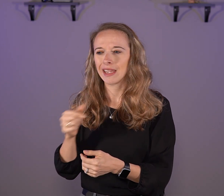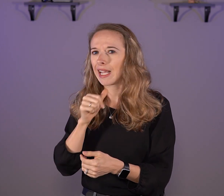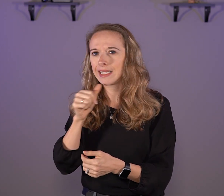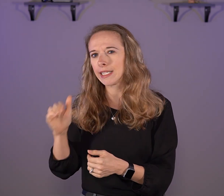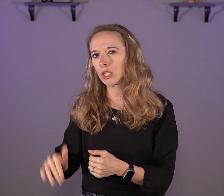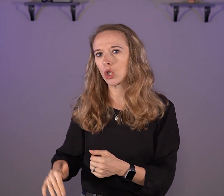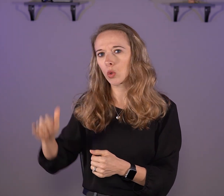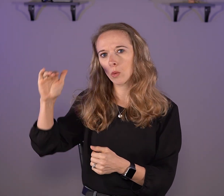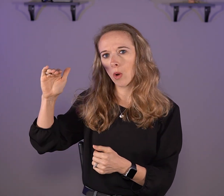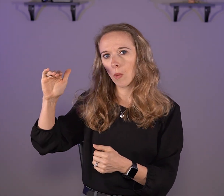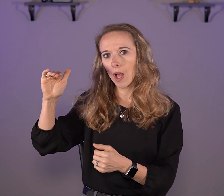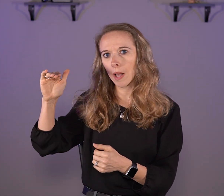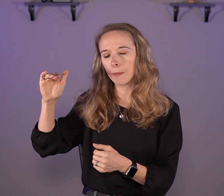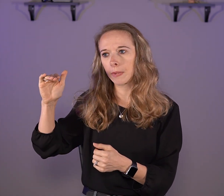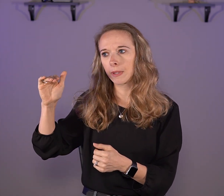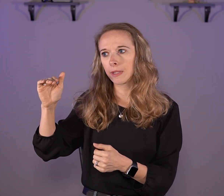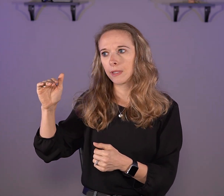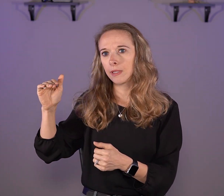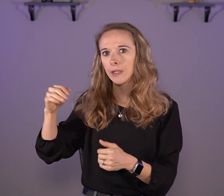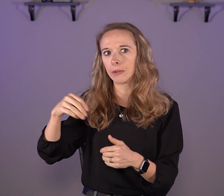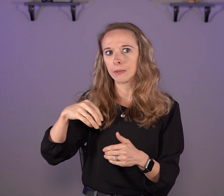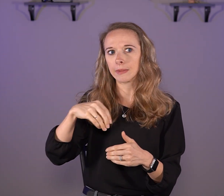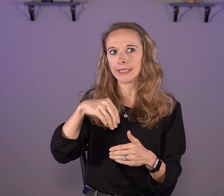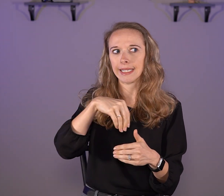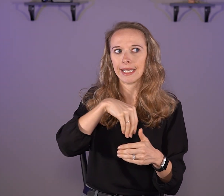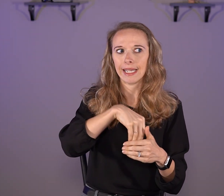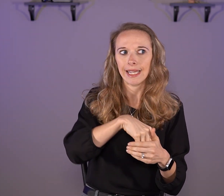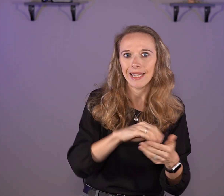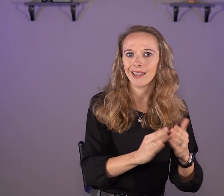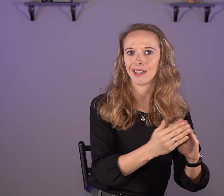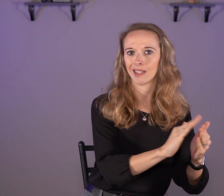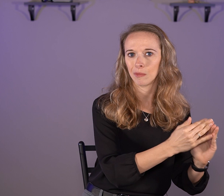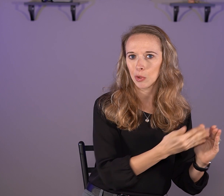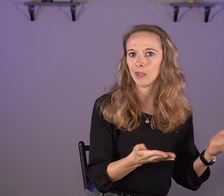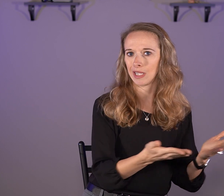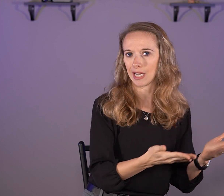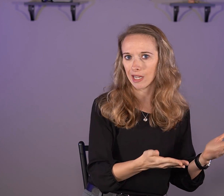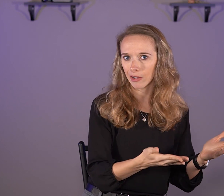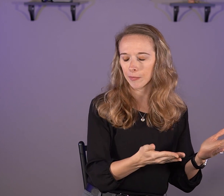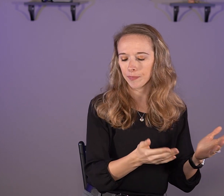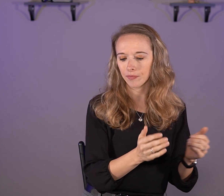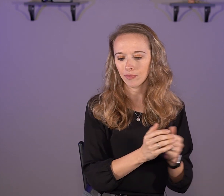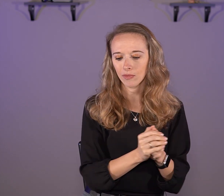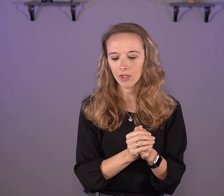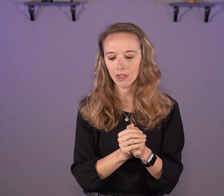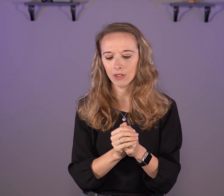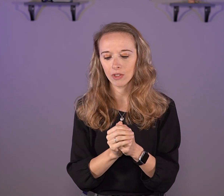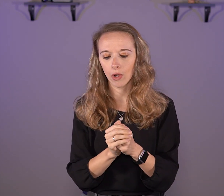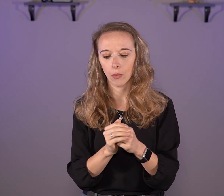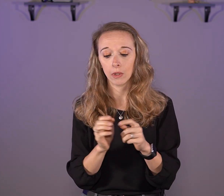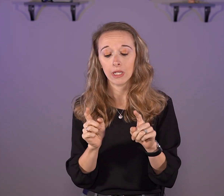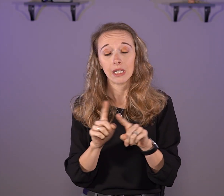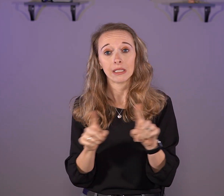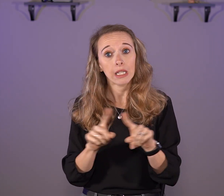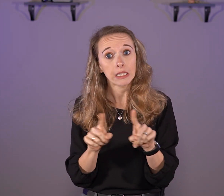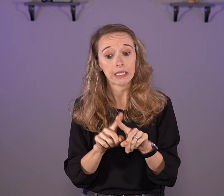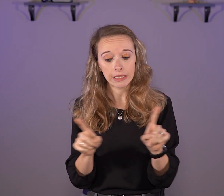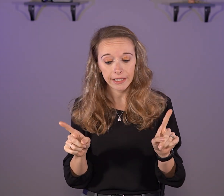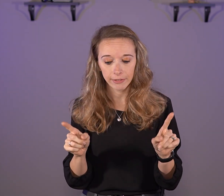They didn't grow up, in the community here. So a little